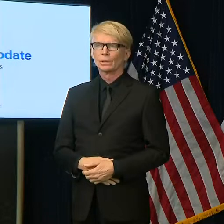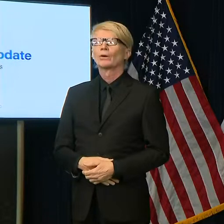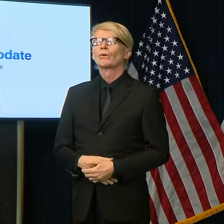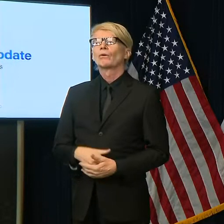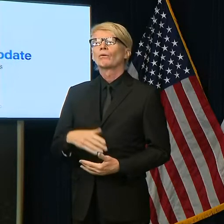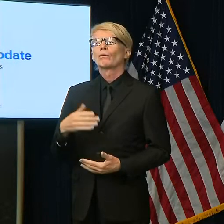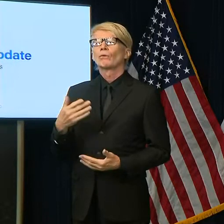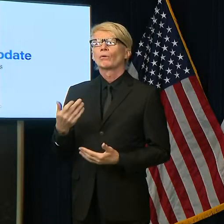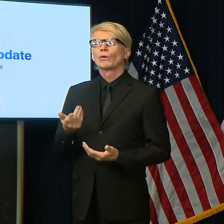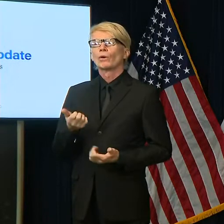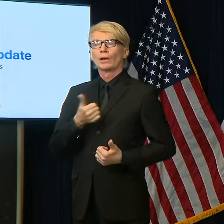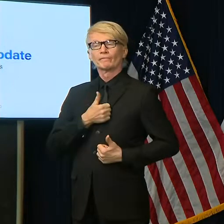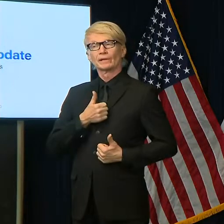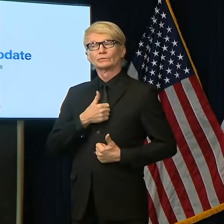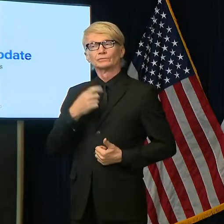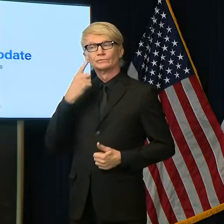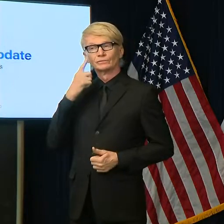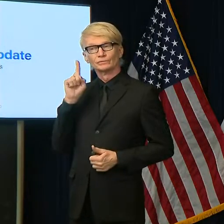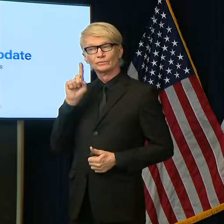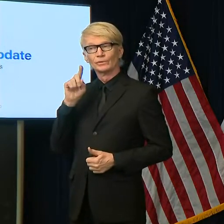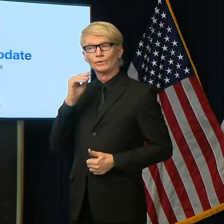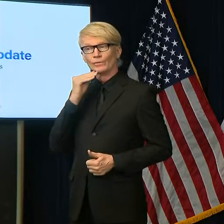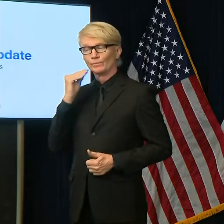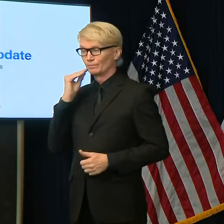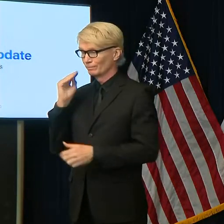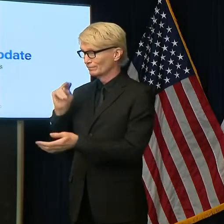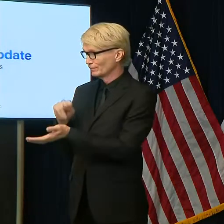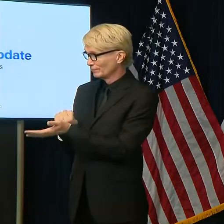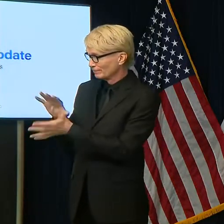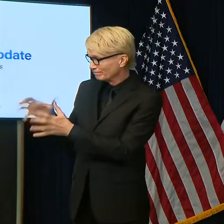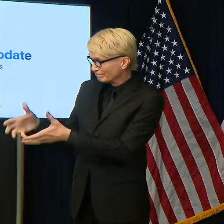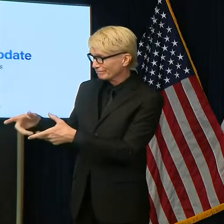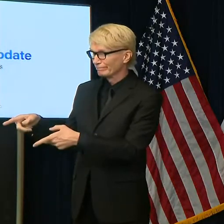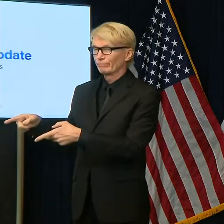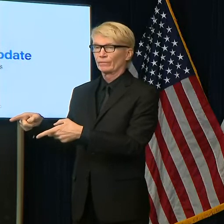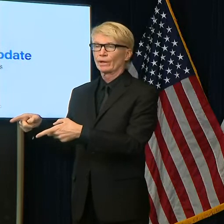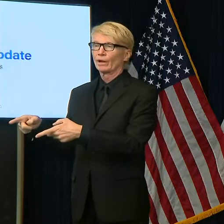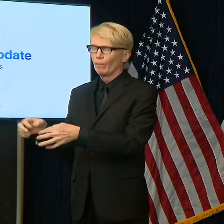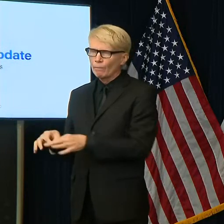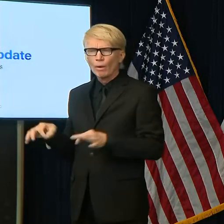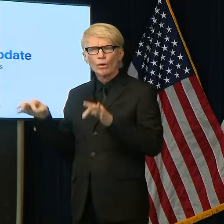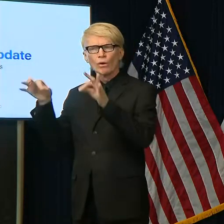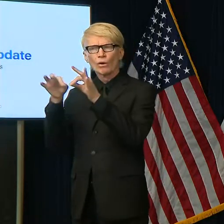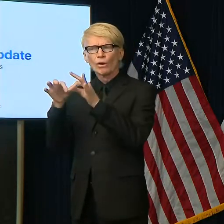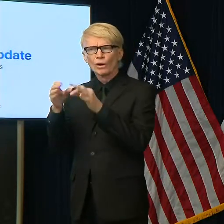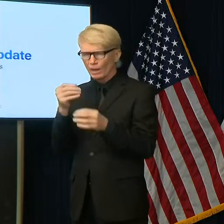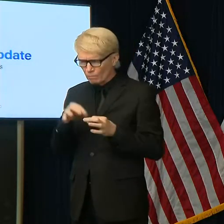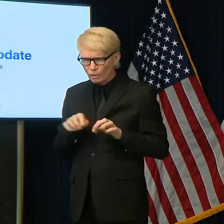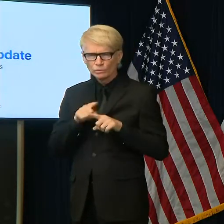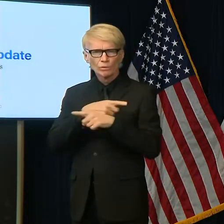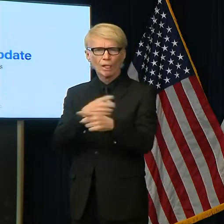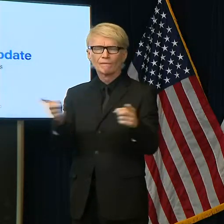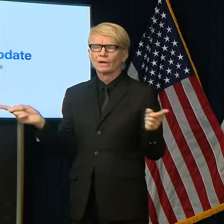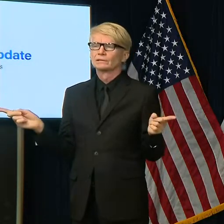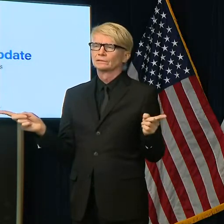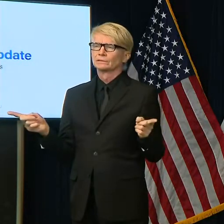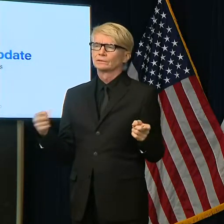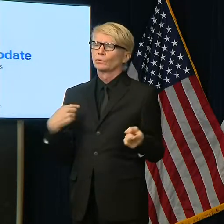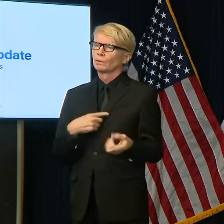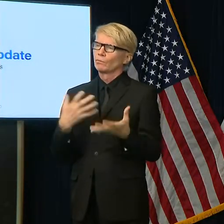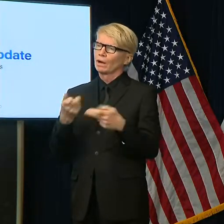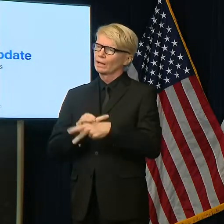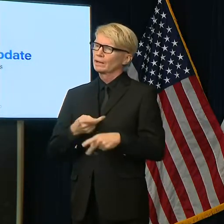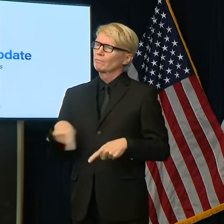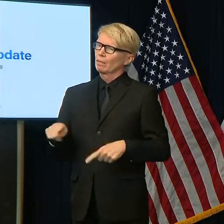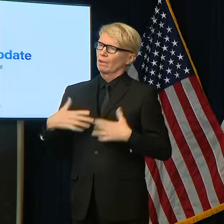The veterans' homes are extraordinarily important. The people who live there are very important to all of us. We want to keep them